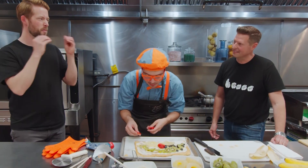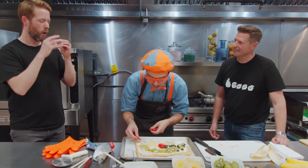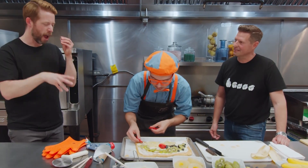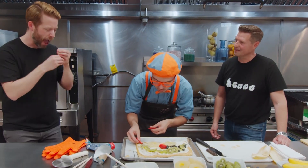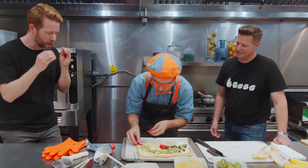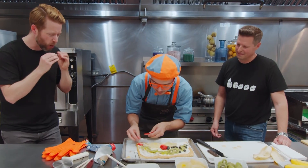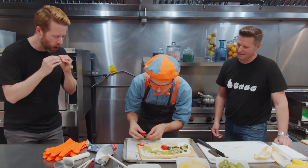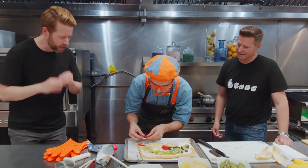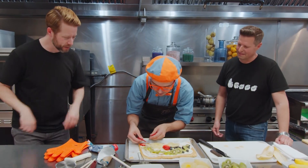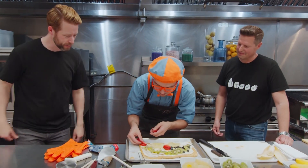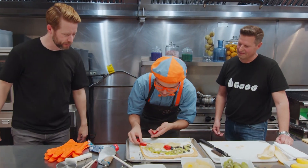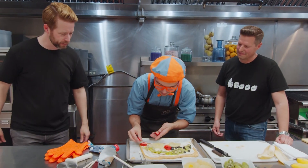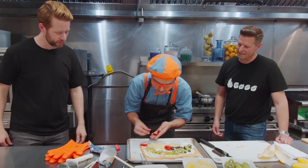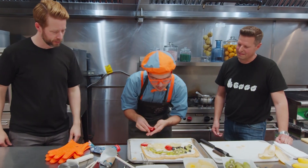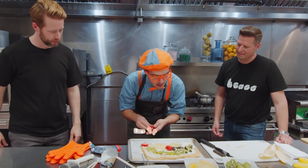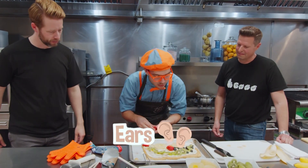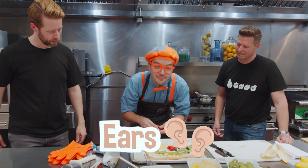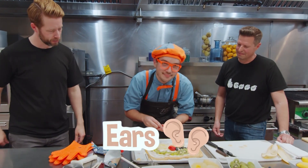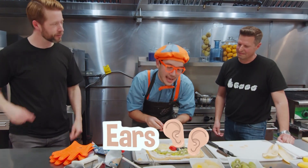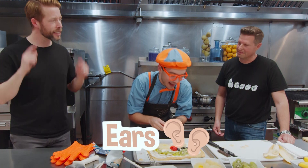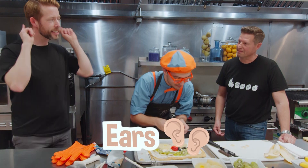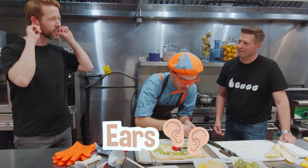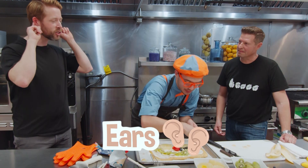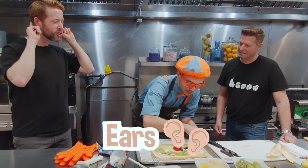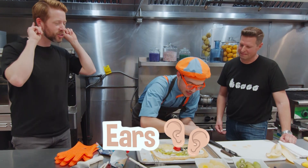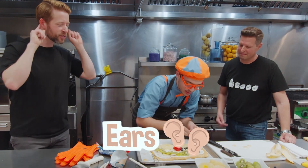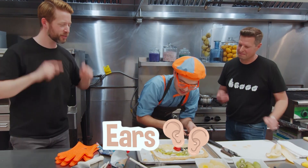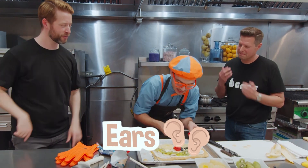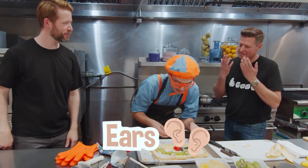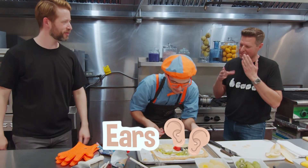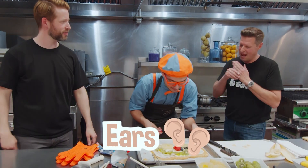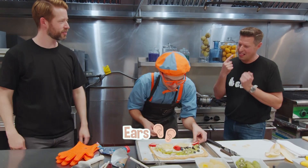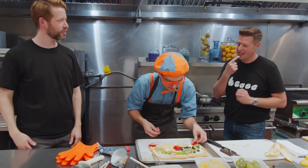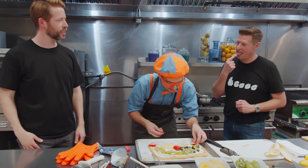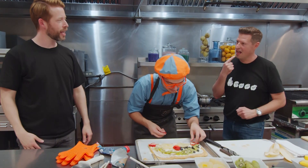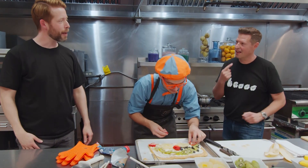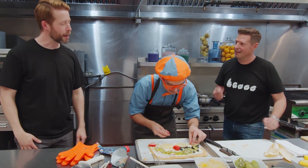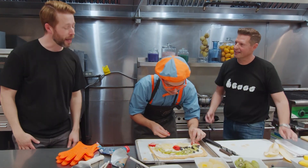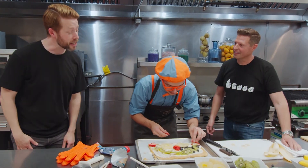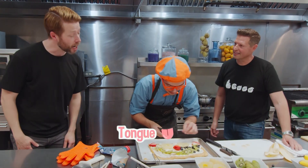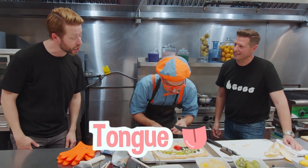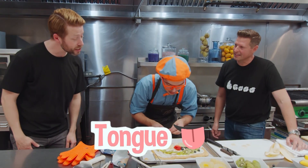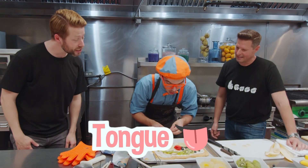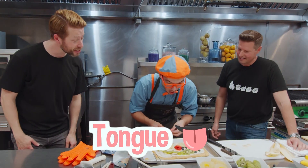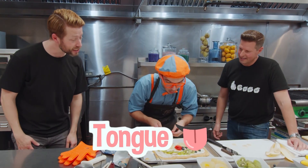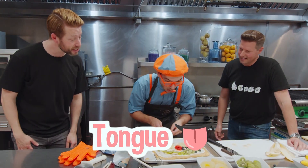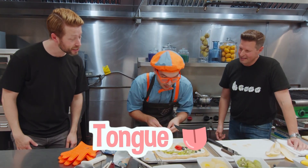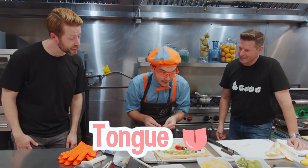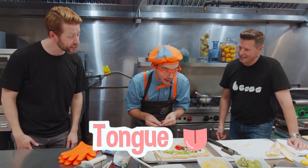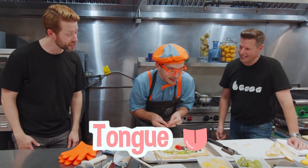let's make some strawberry. Some ears. Yeah. Put some ears on the side. Maybe add a tongue?